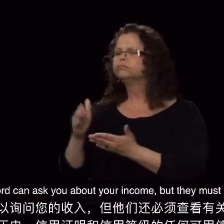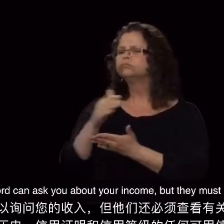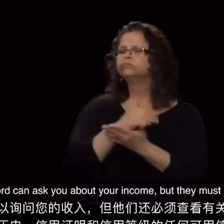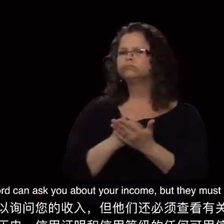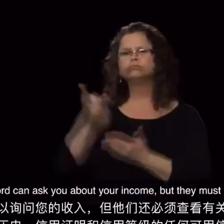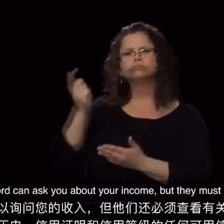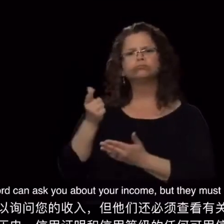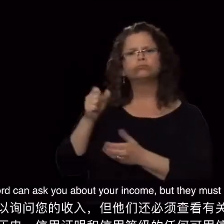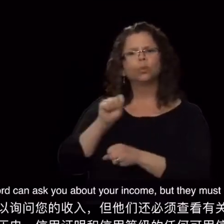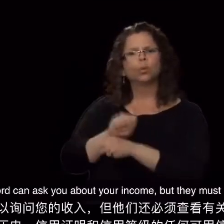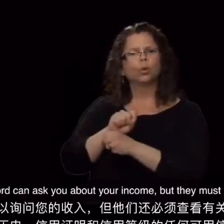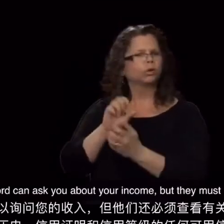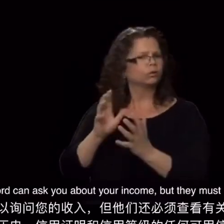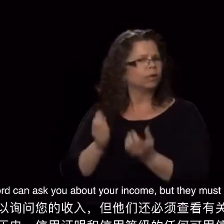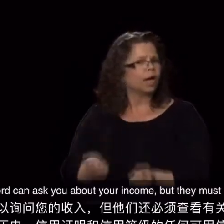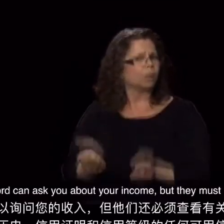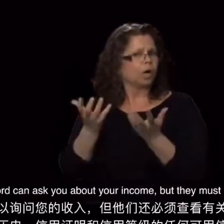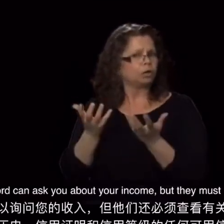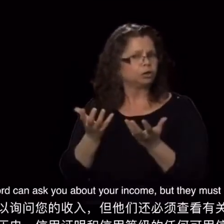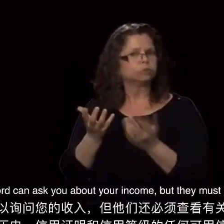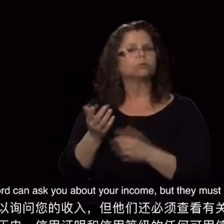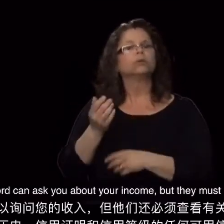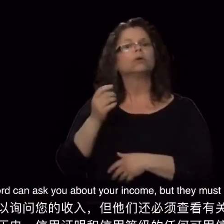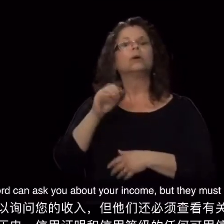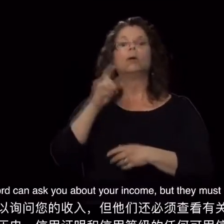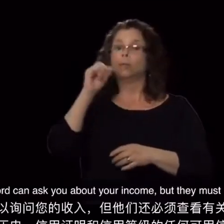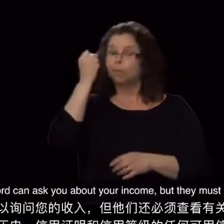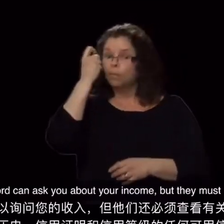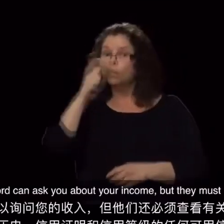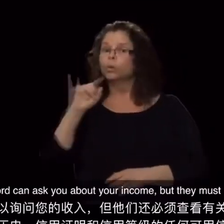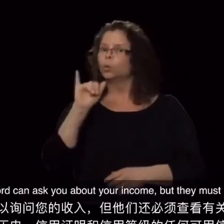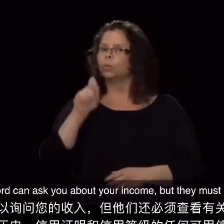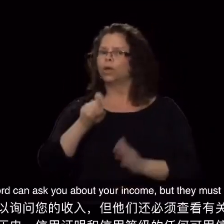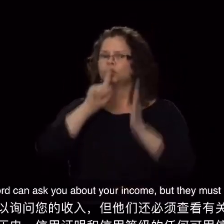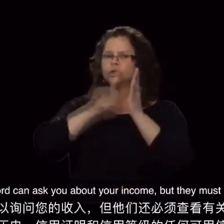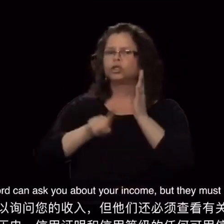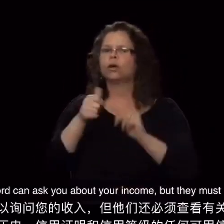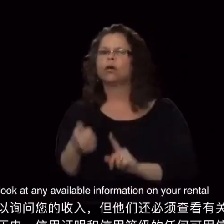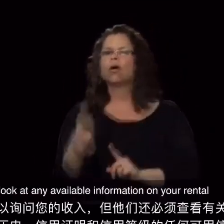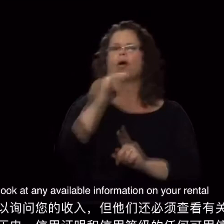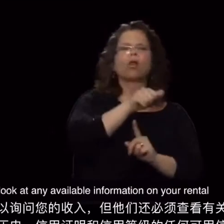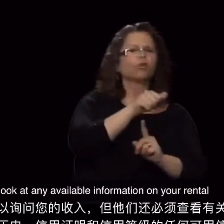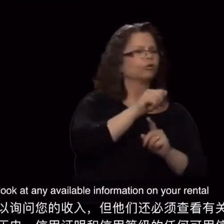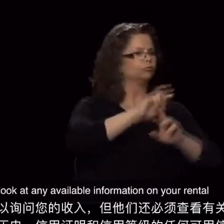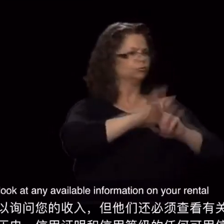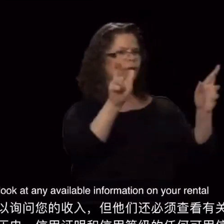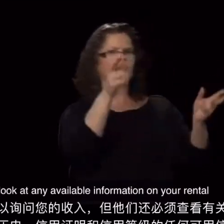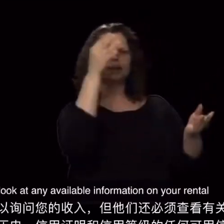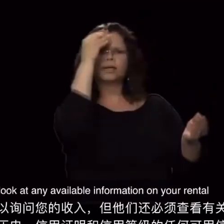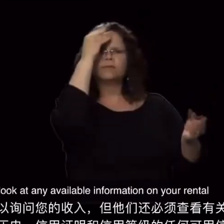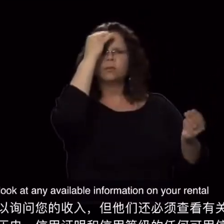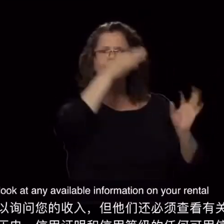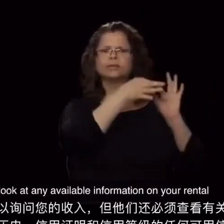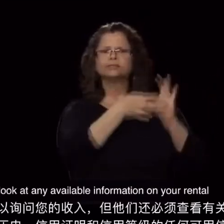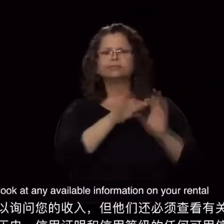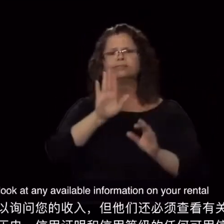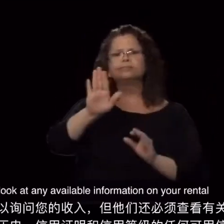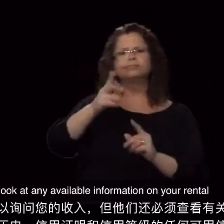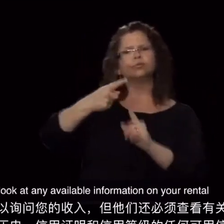A landlord can ask you about your income, but they must also look at any available information on your rental